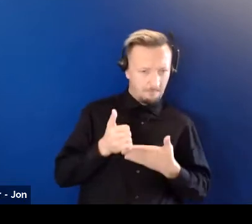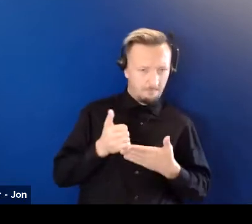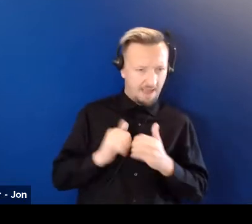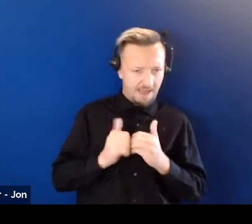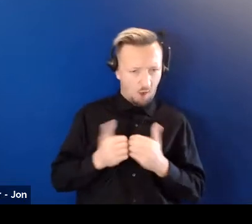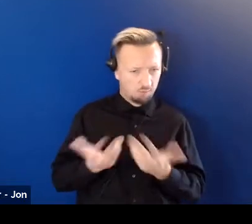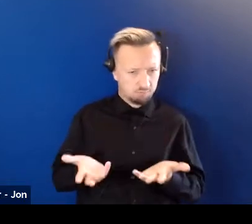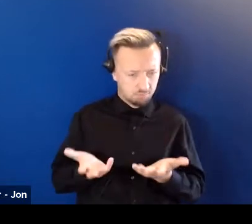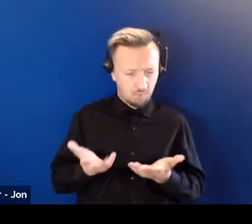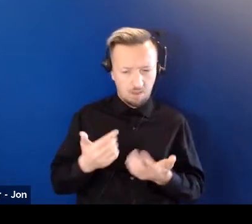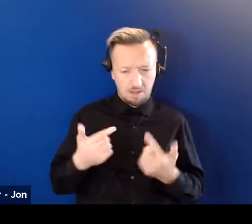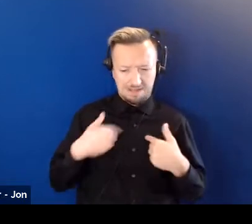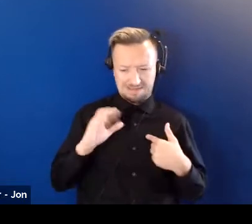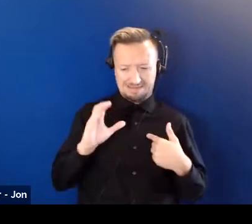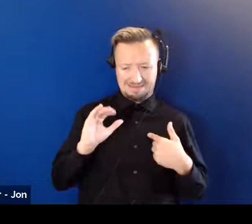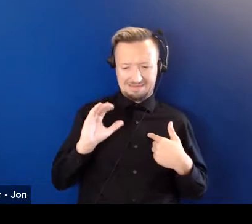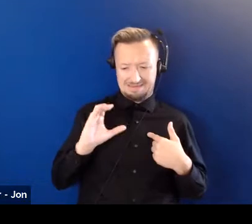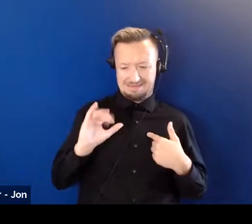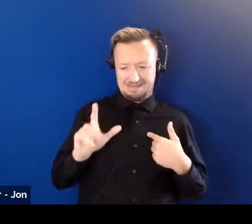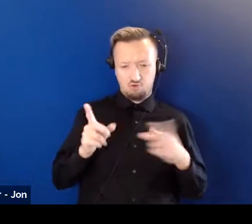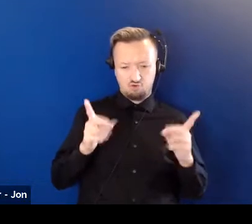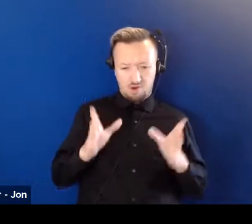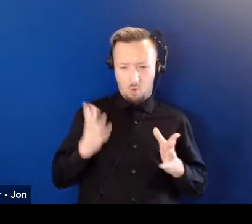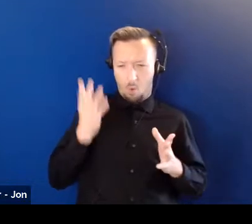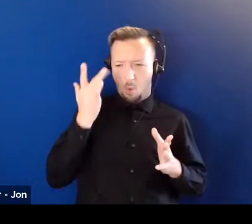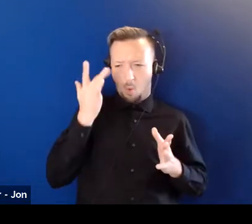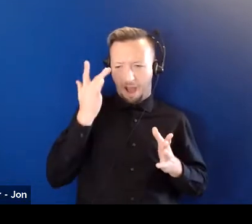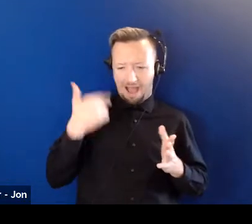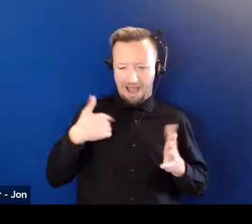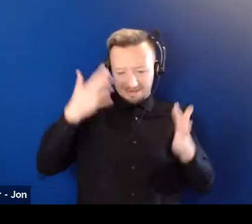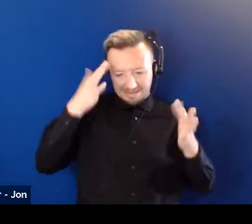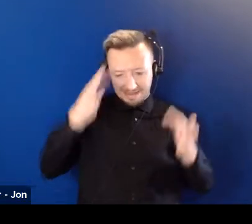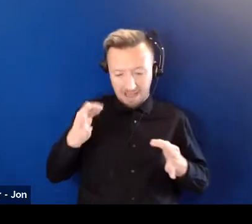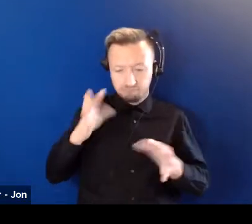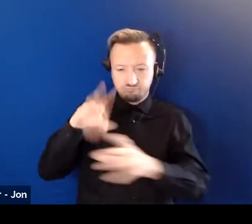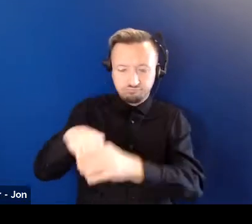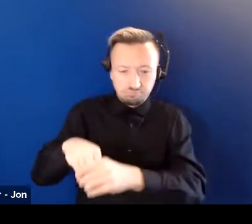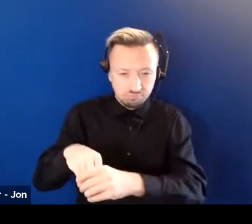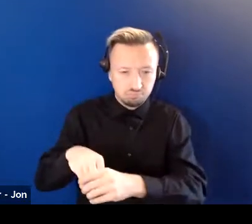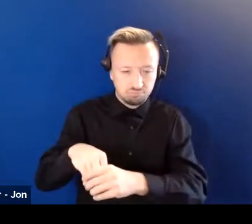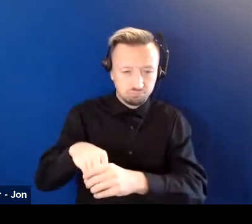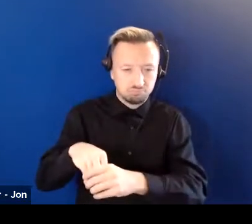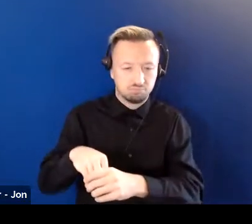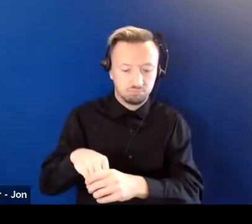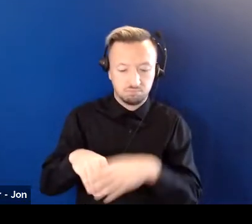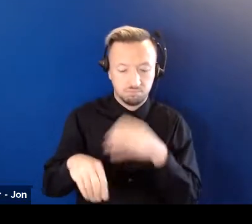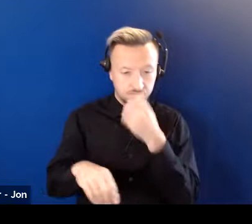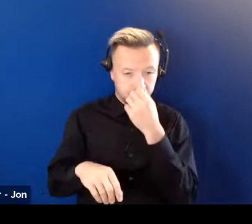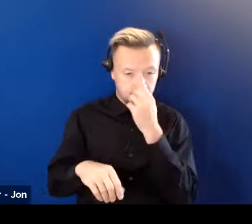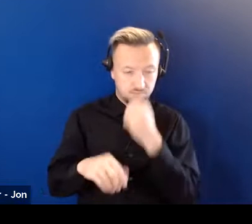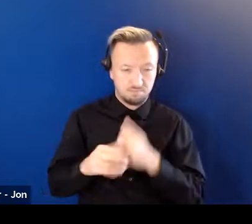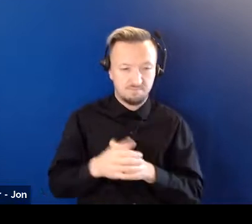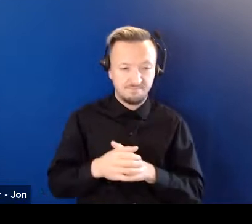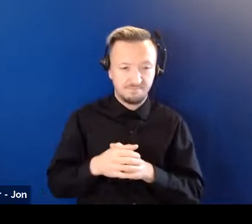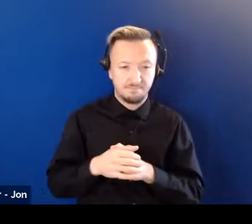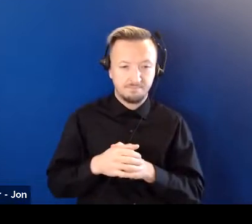decide to participate just beginning with the application of the federal grant? And so I'm going to go ahead